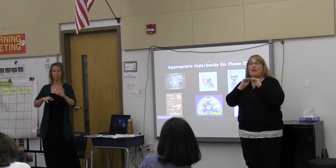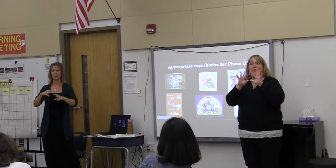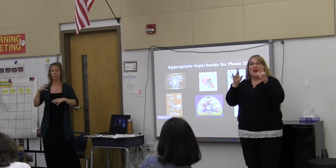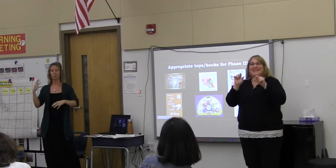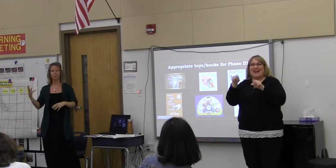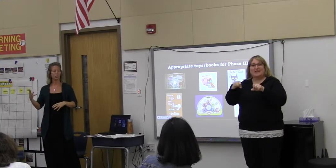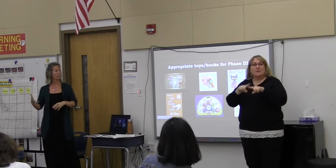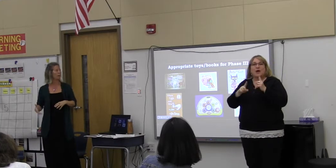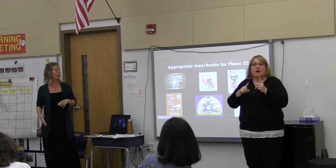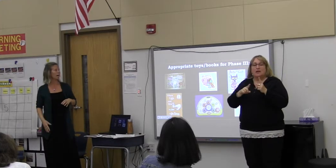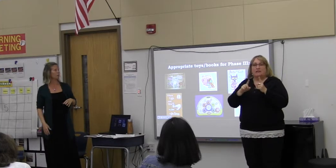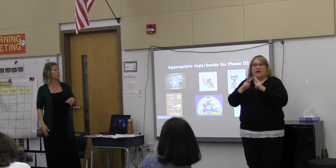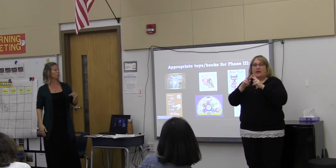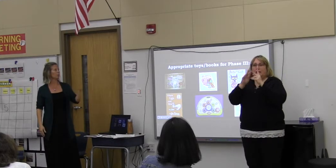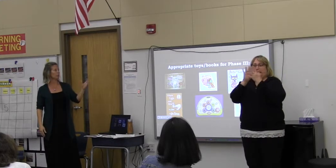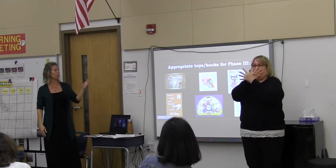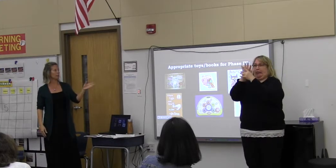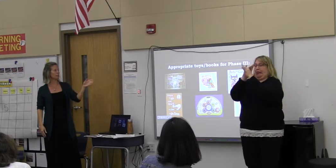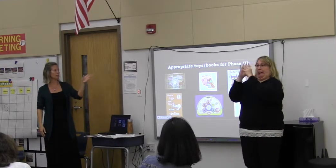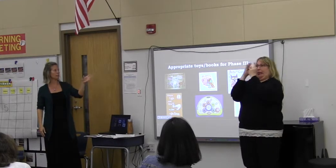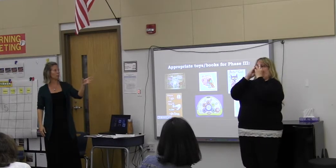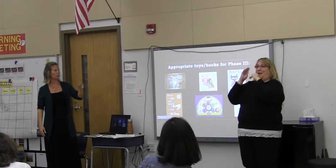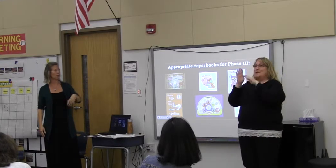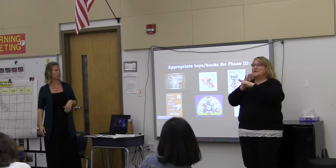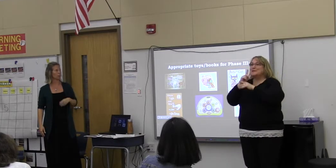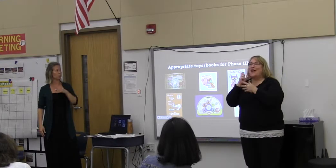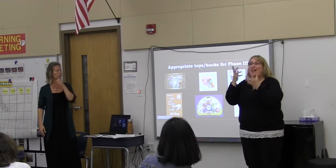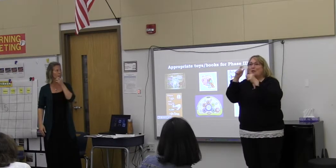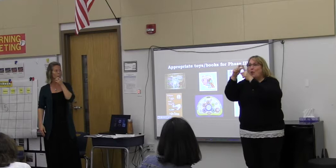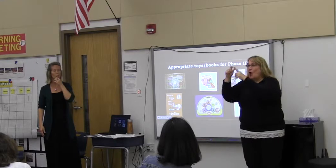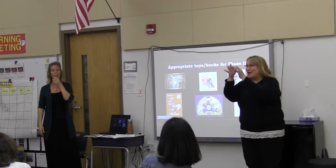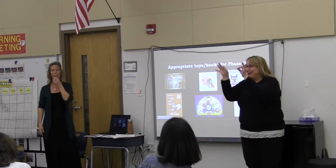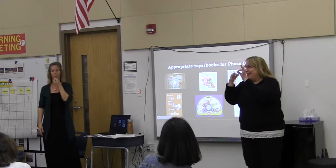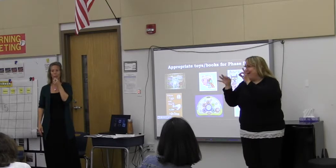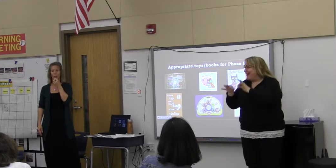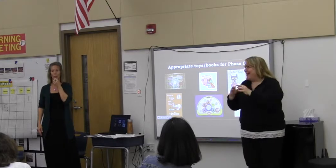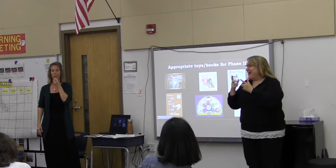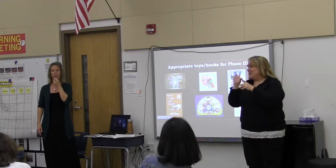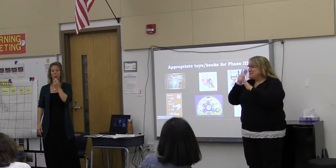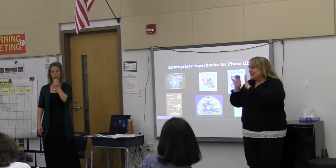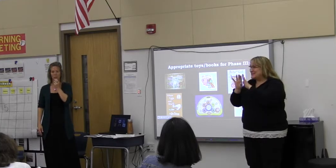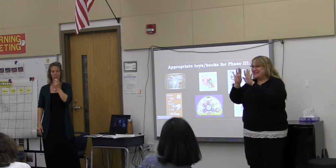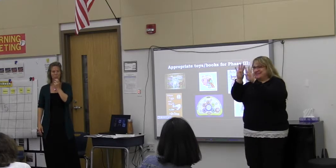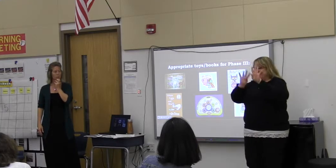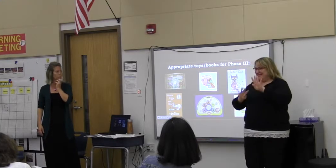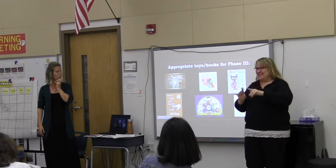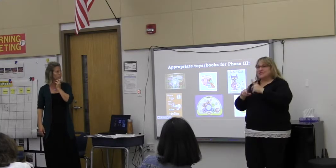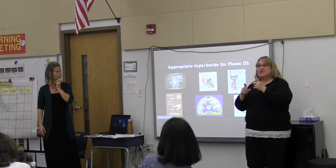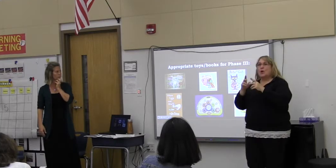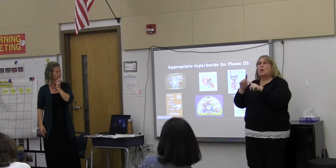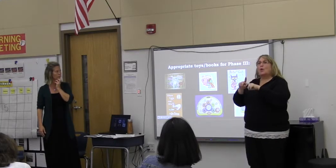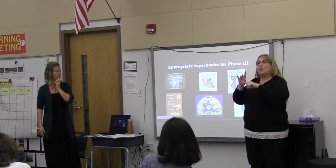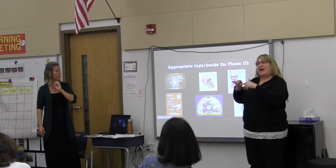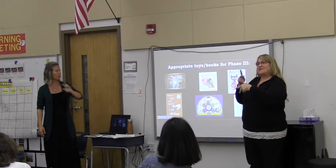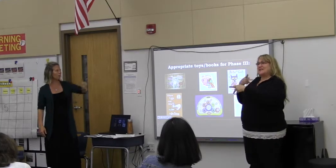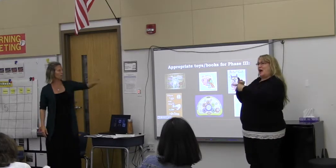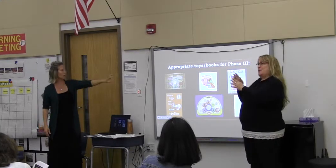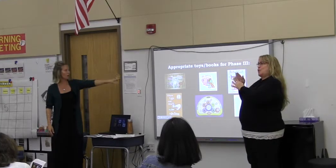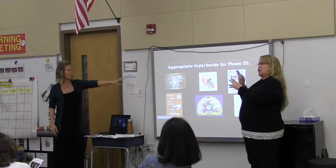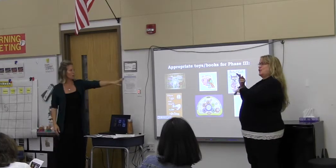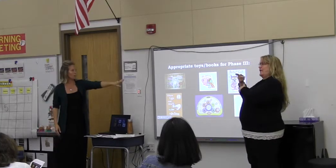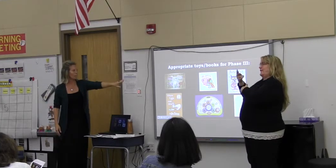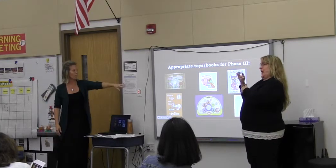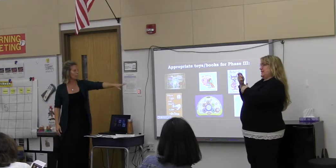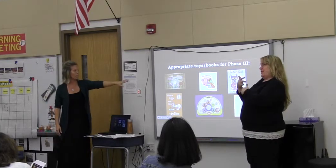colors, there's a lot of words. So these are things that you're going to want to start doing a little bit later on when they're in phase 3. And while